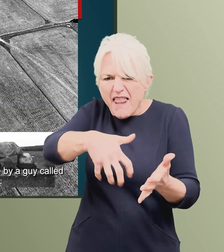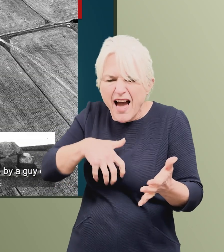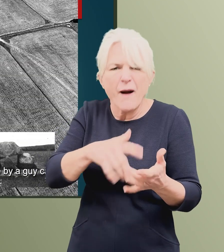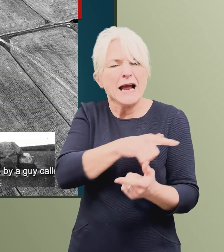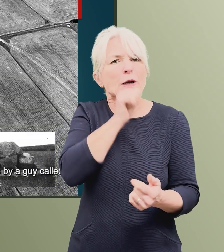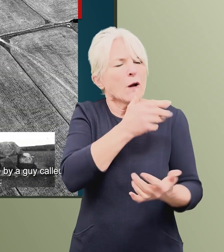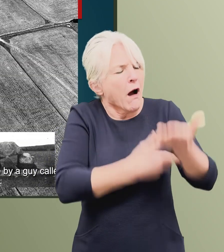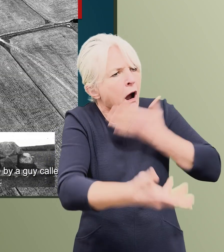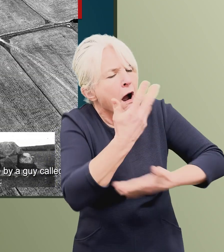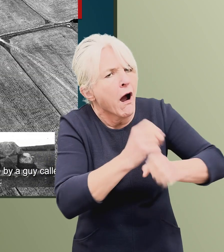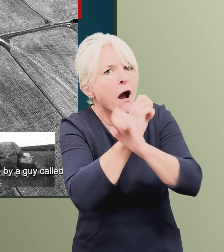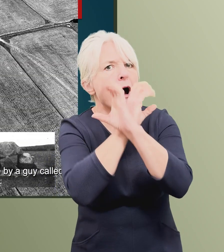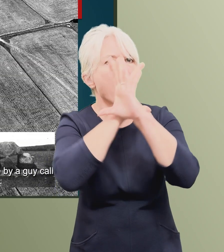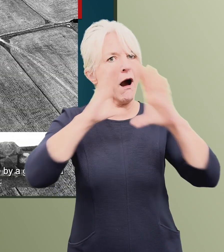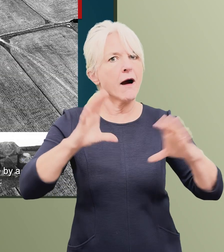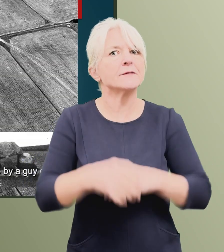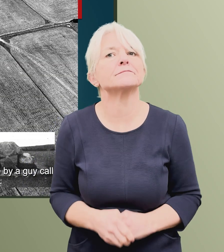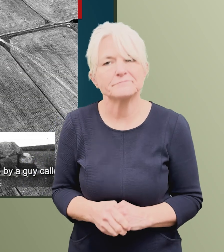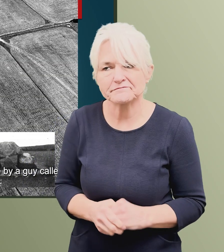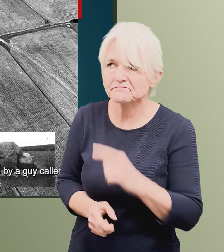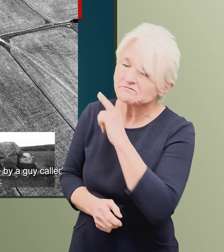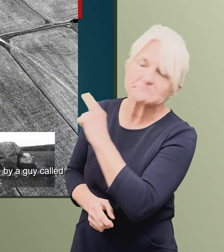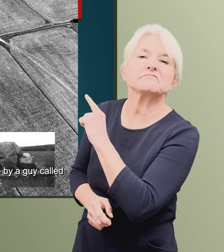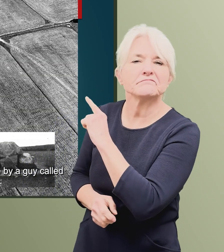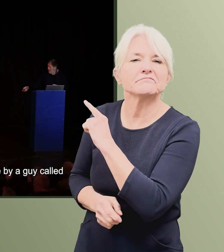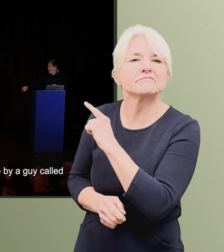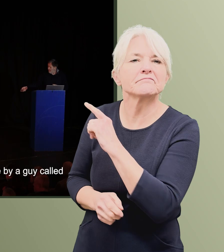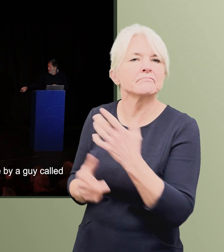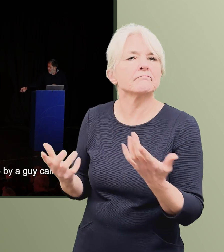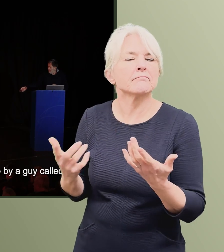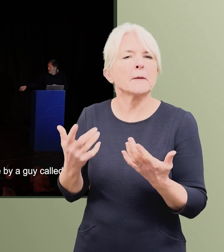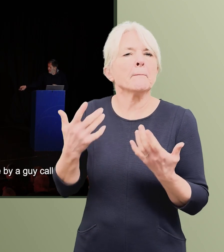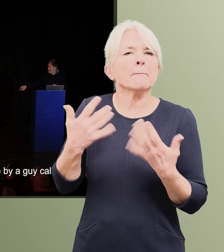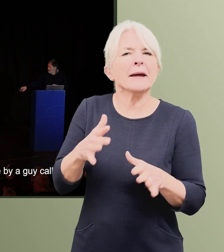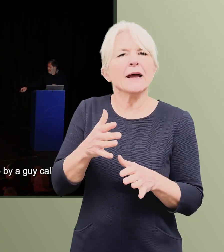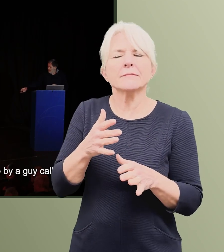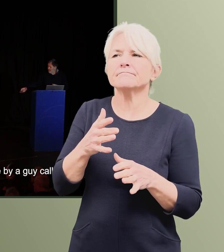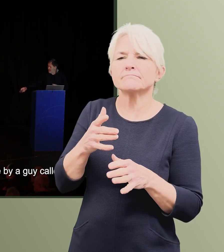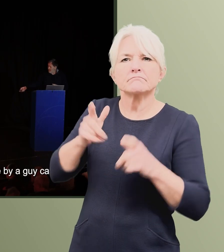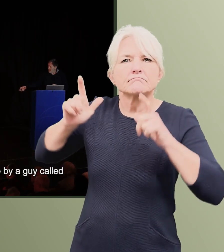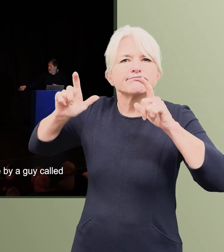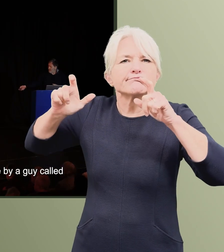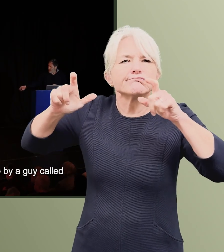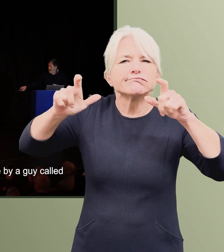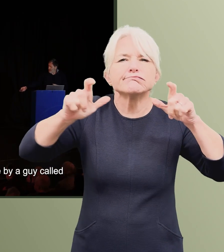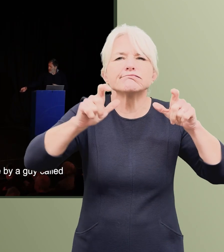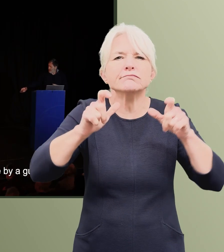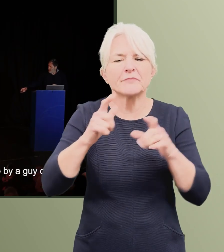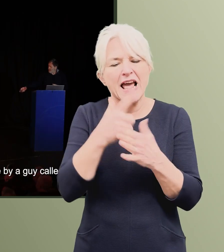So this is just some early imagery of. This is done by a guy